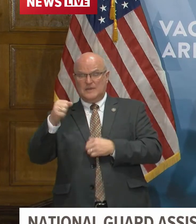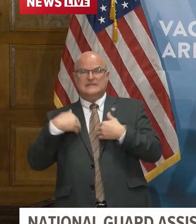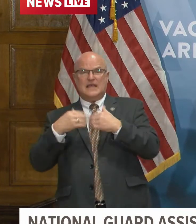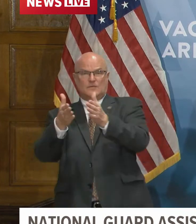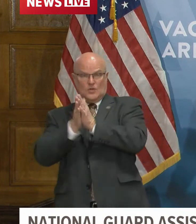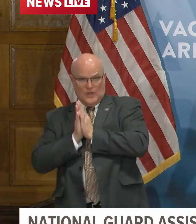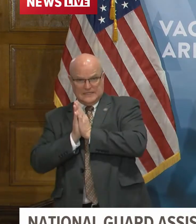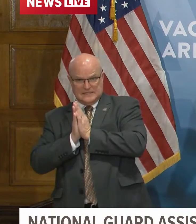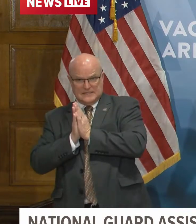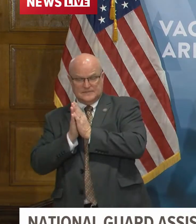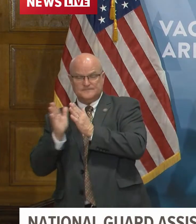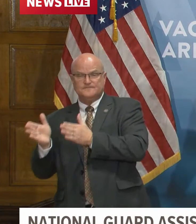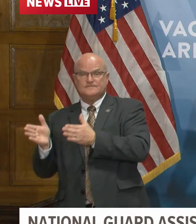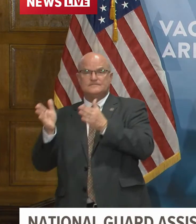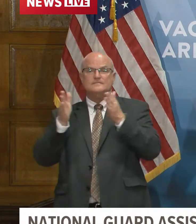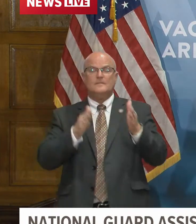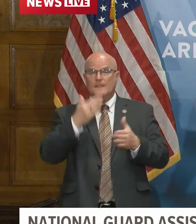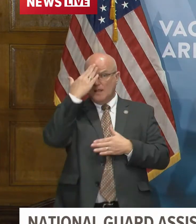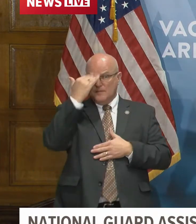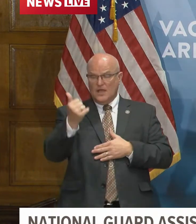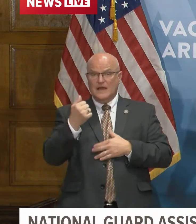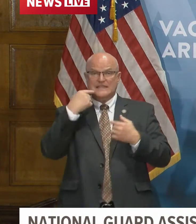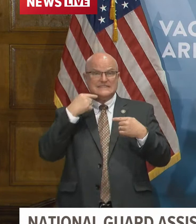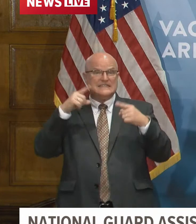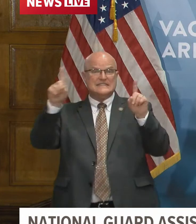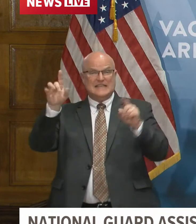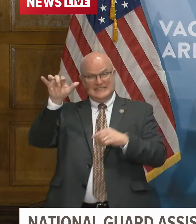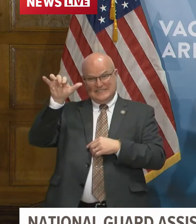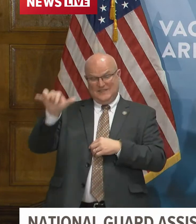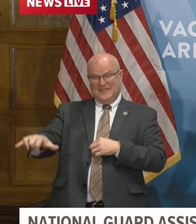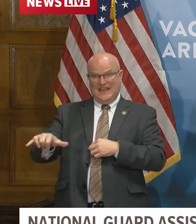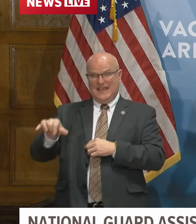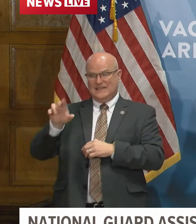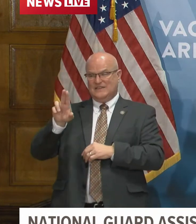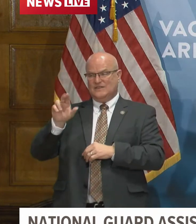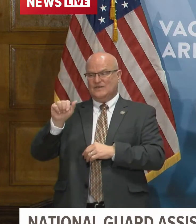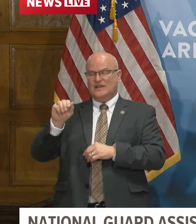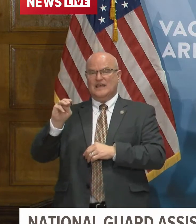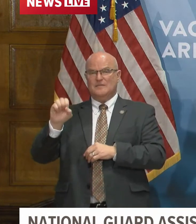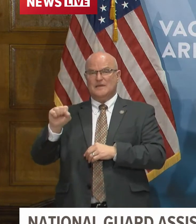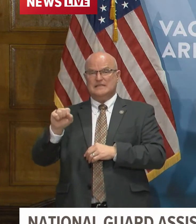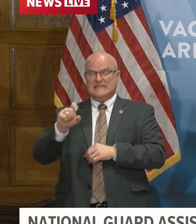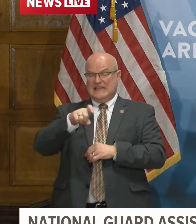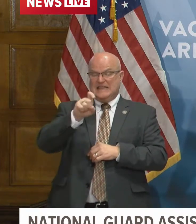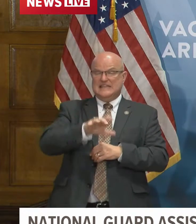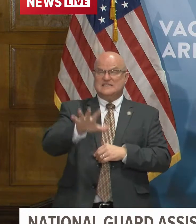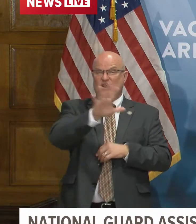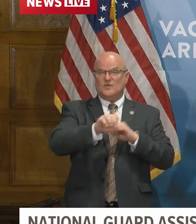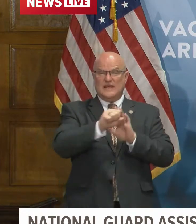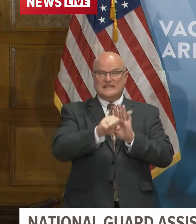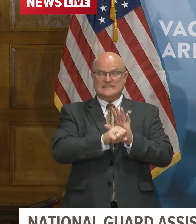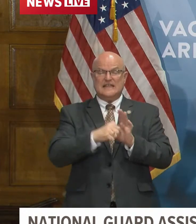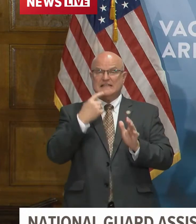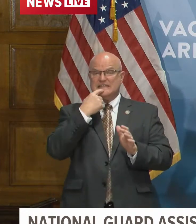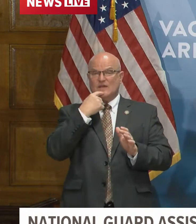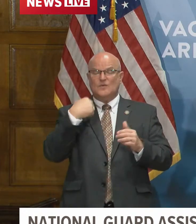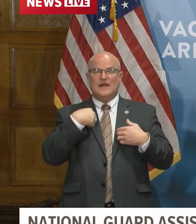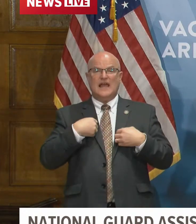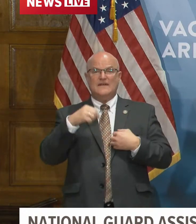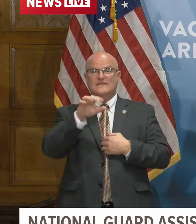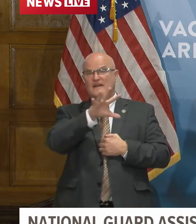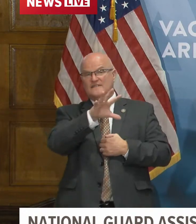they requested. But that because of the success of that and the needs that I see across the state, when I say we're putting